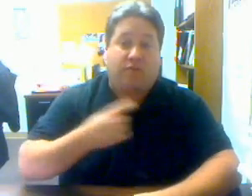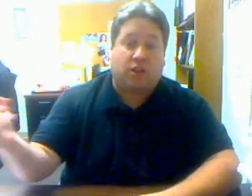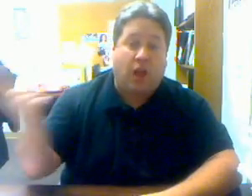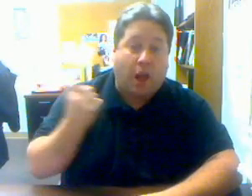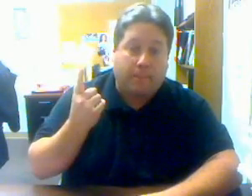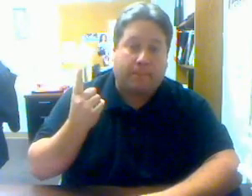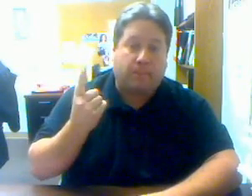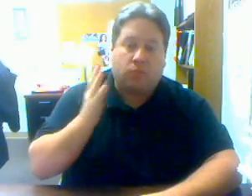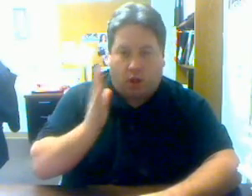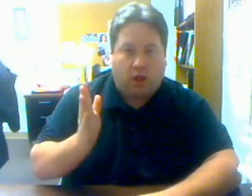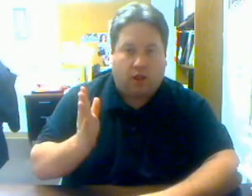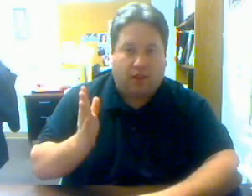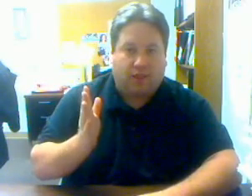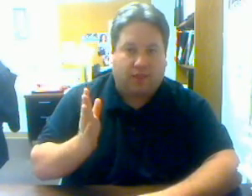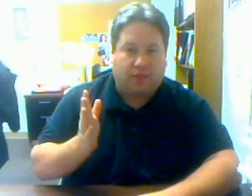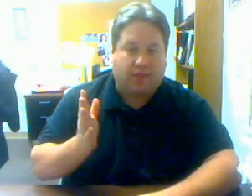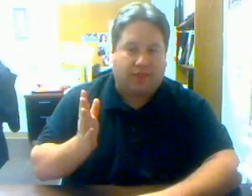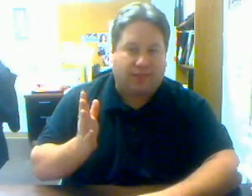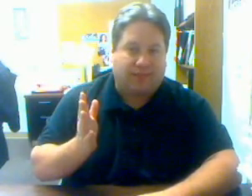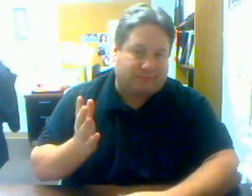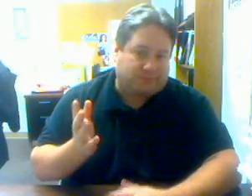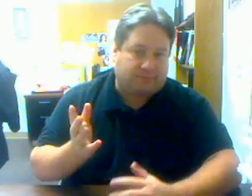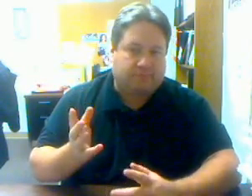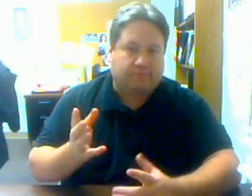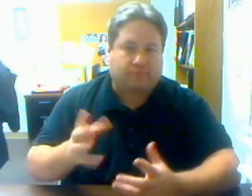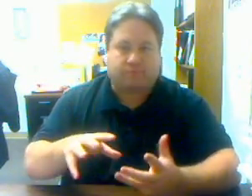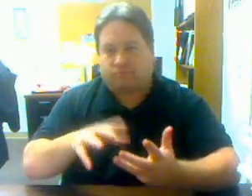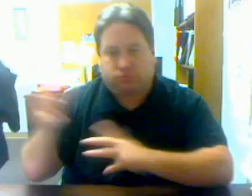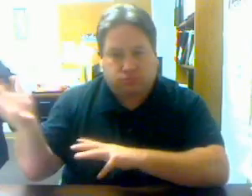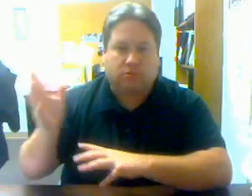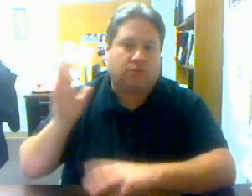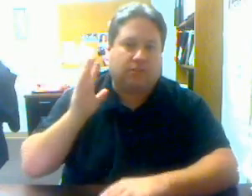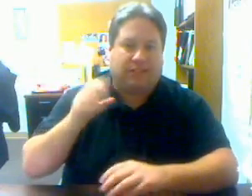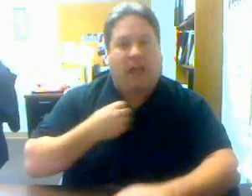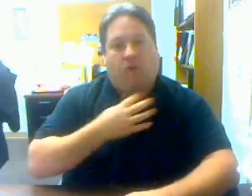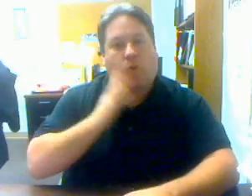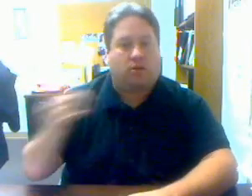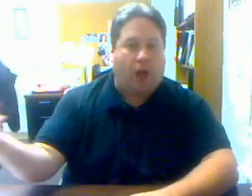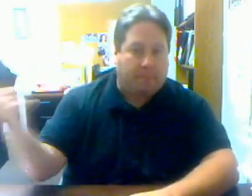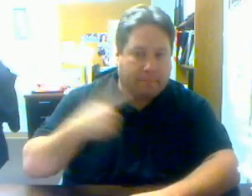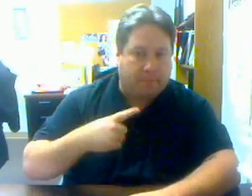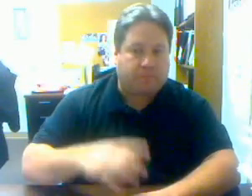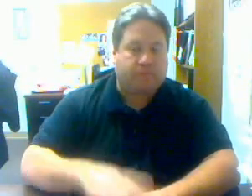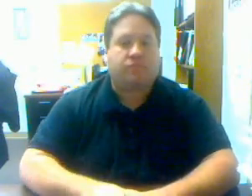Another is escape. And you want to escape and avoid something that's undesirable.